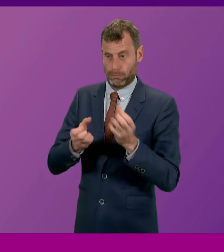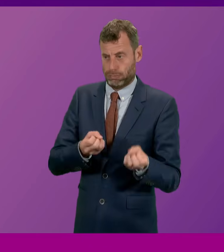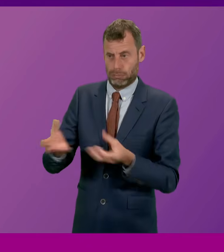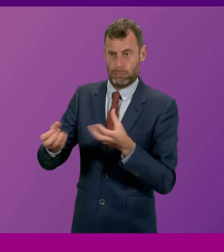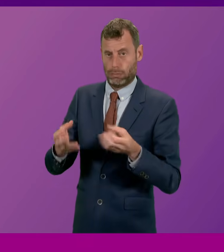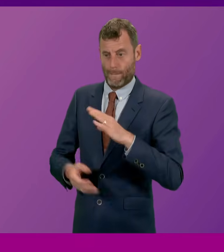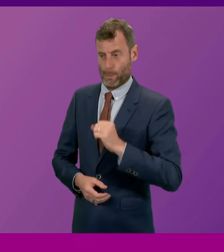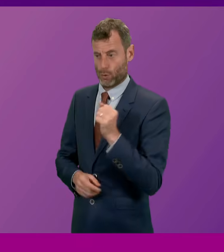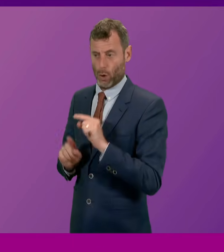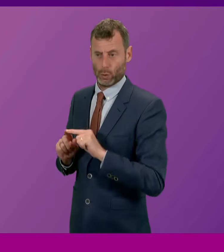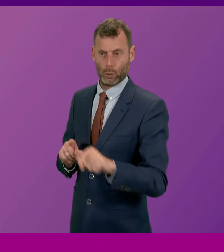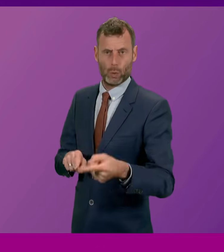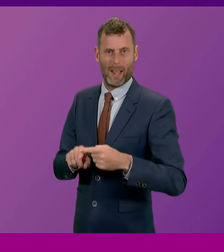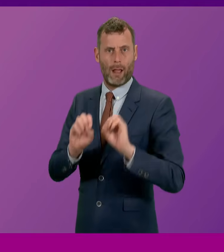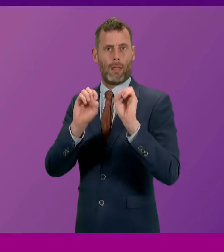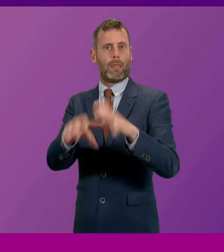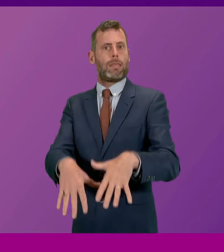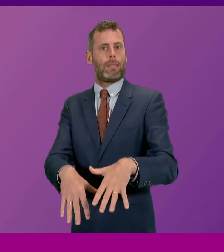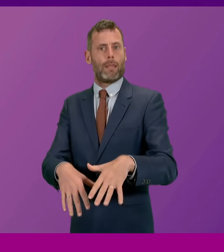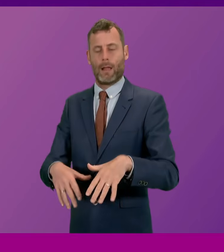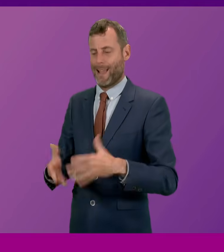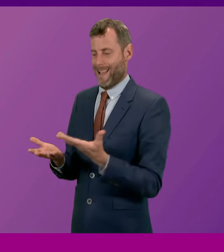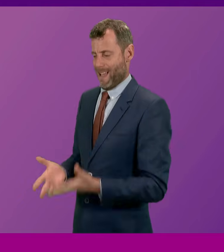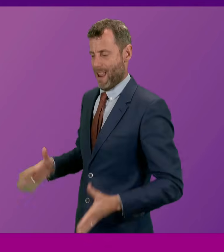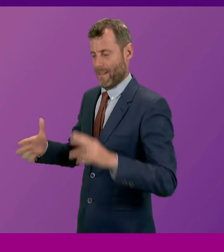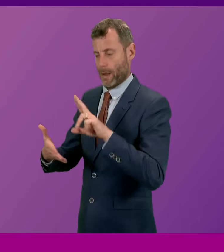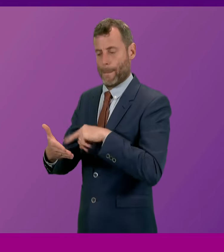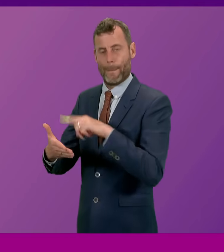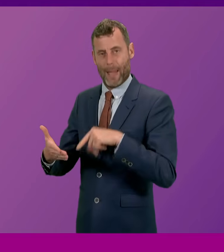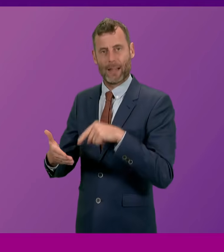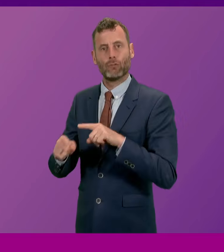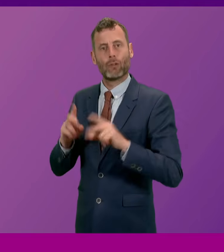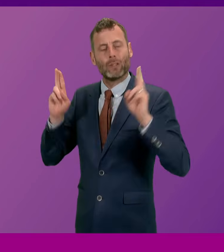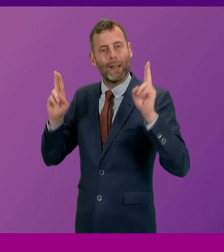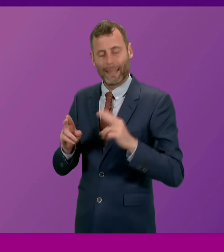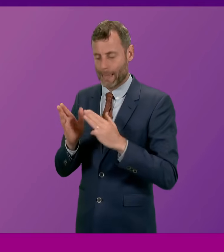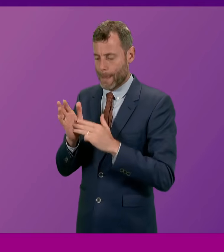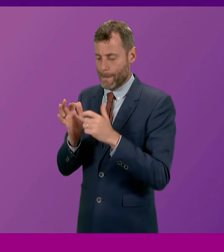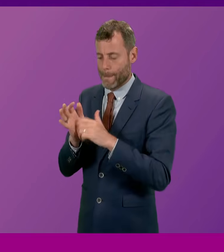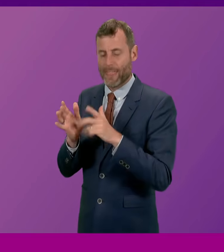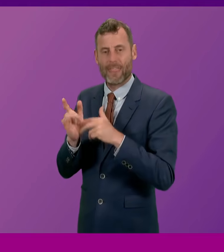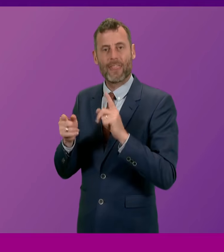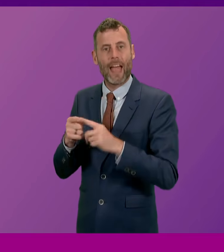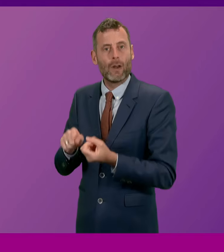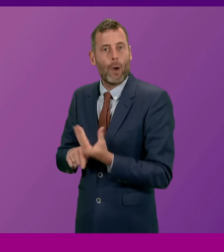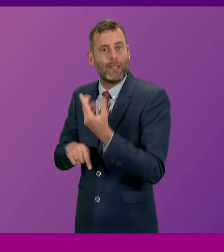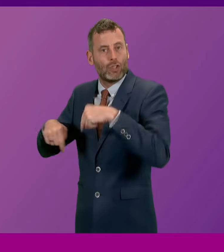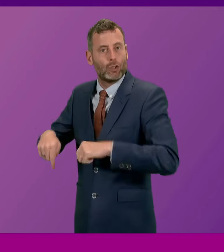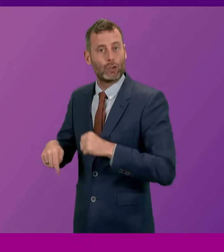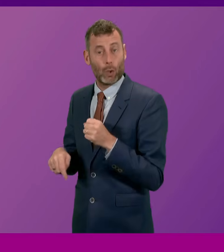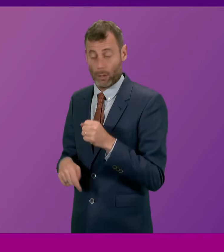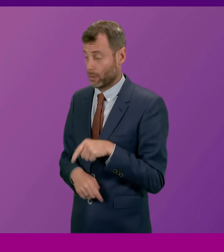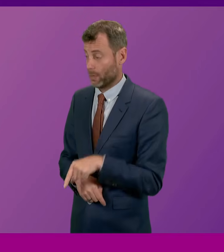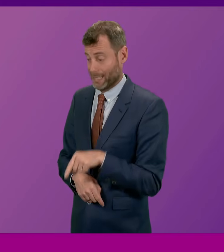transported from Scotland to England. The landfill ban will be a significant step in reducing methane emissions in Scotland, a greenhouse gas that is around 28 times